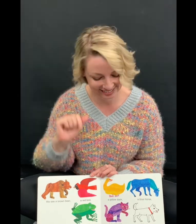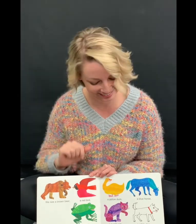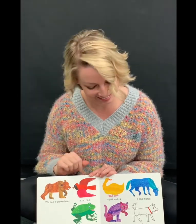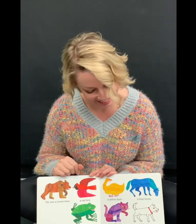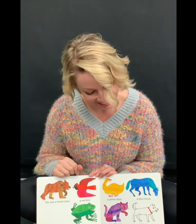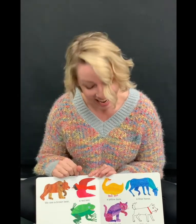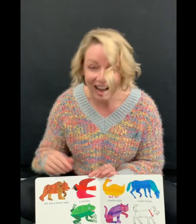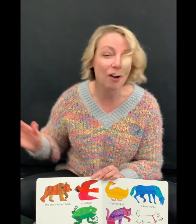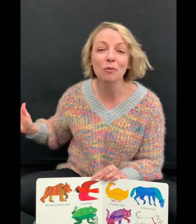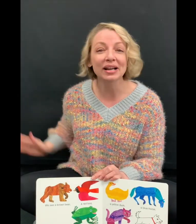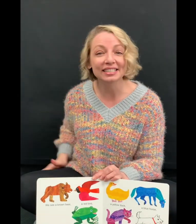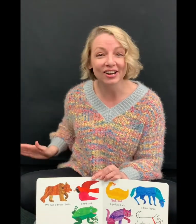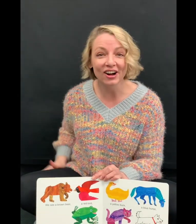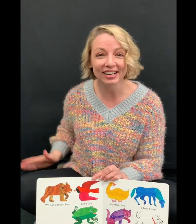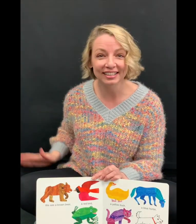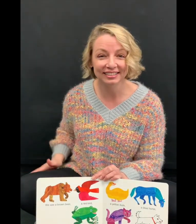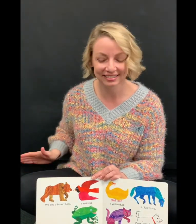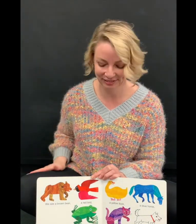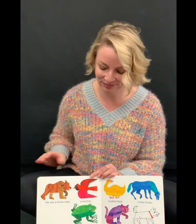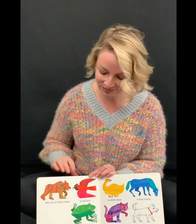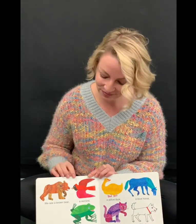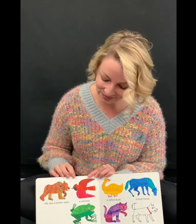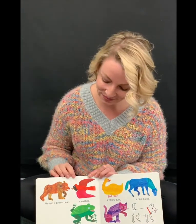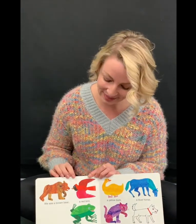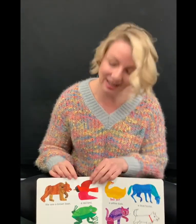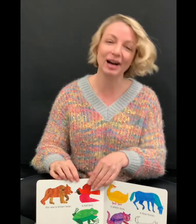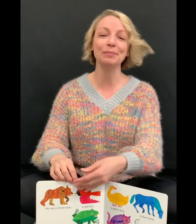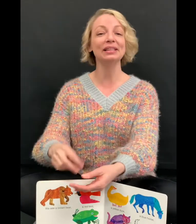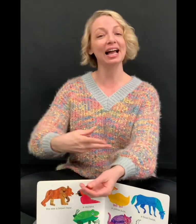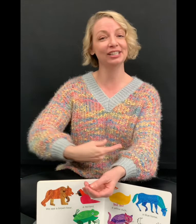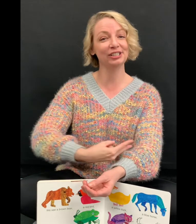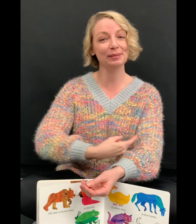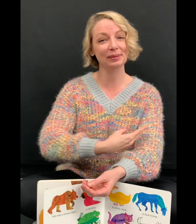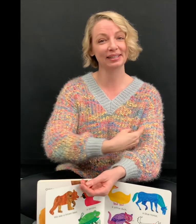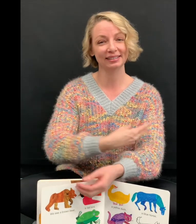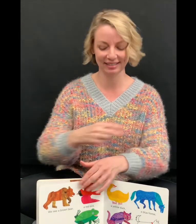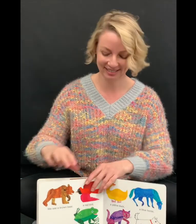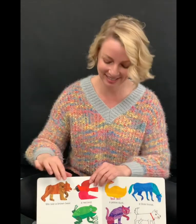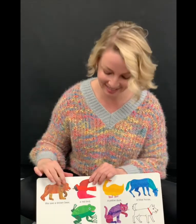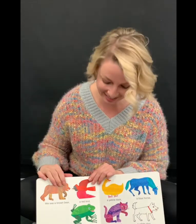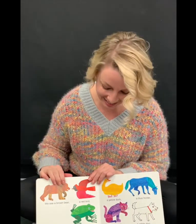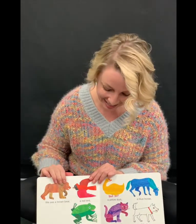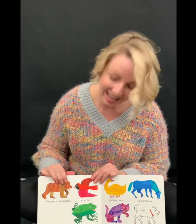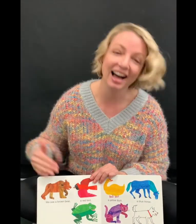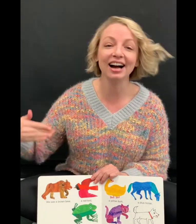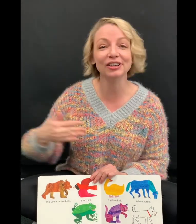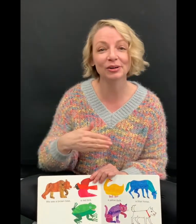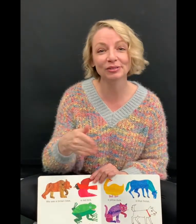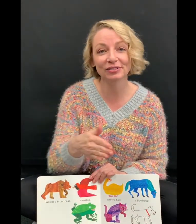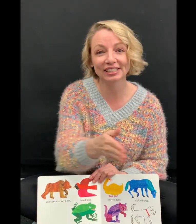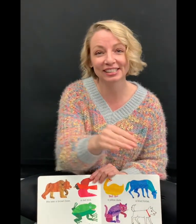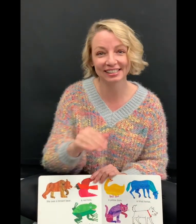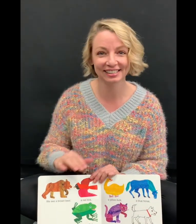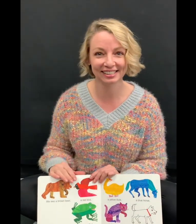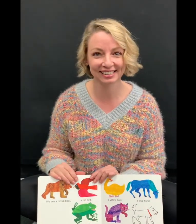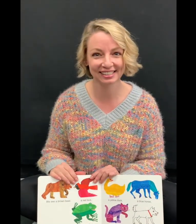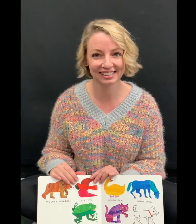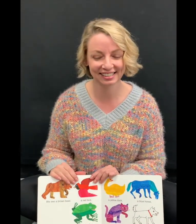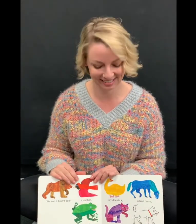meow, a white dog, woof, woof, woof, a black sheep, bah. A goldfish, blub, blub, blub,